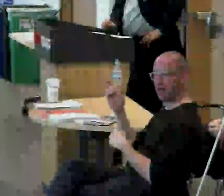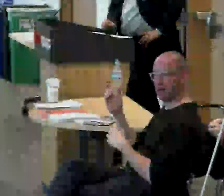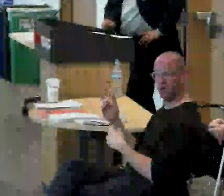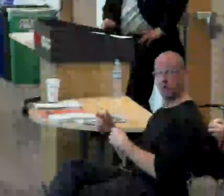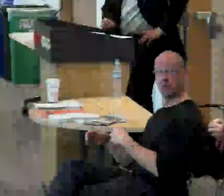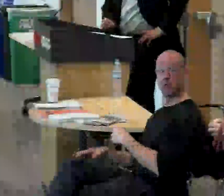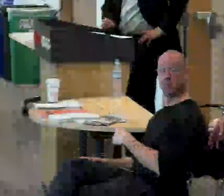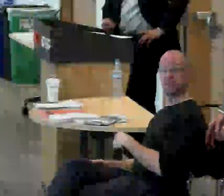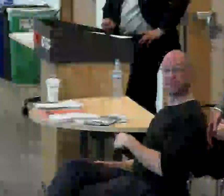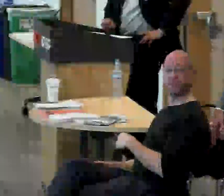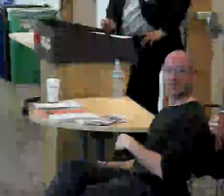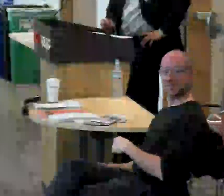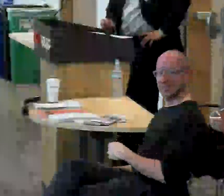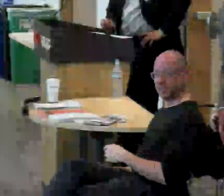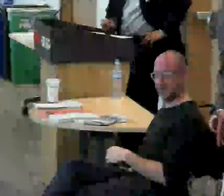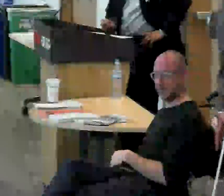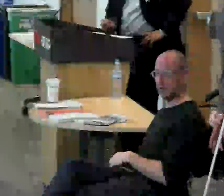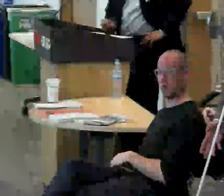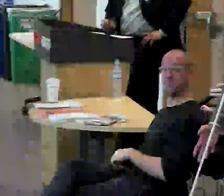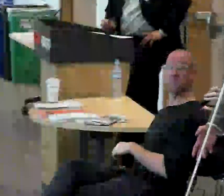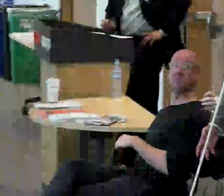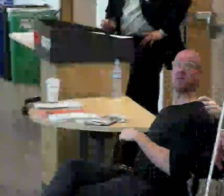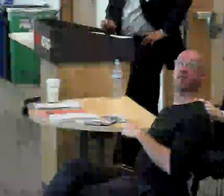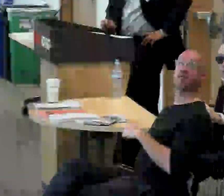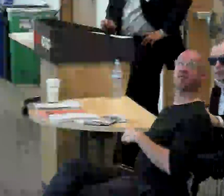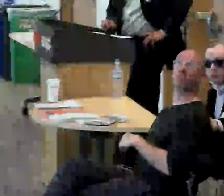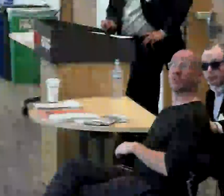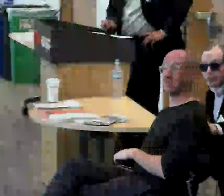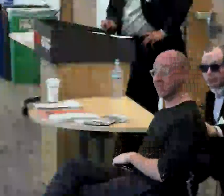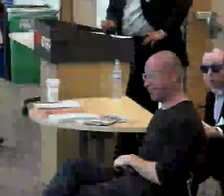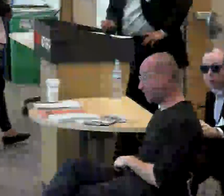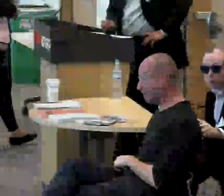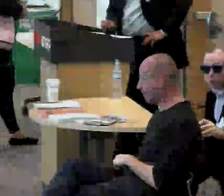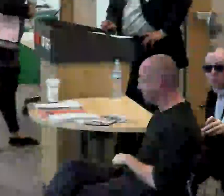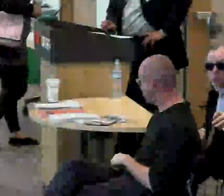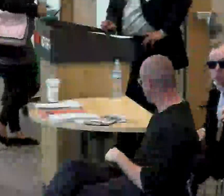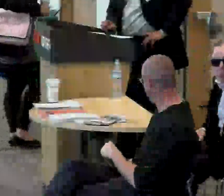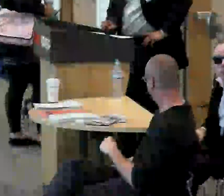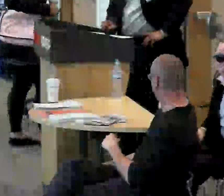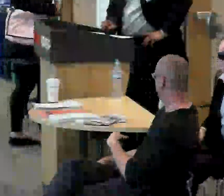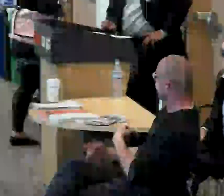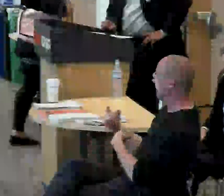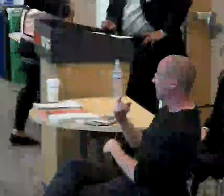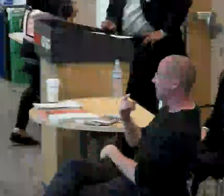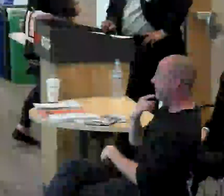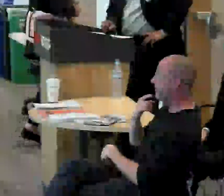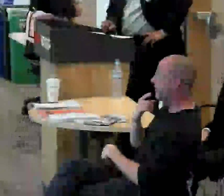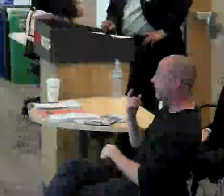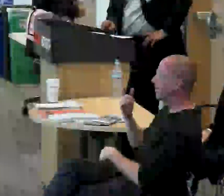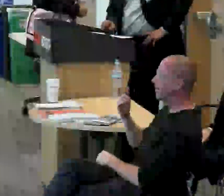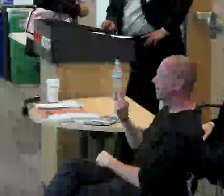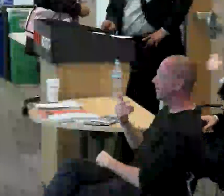really good one, but there are probably going to be more issues to discuss, especially that